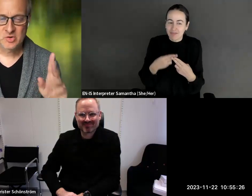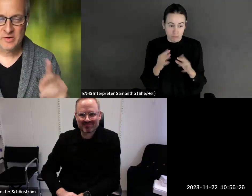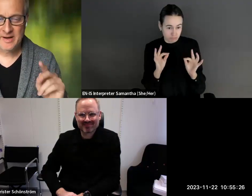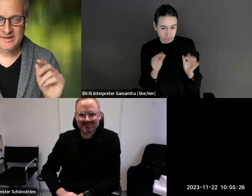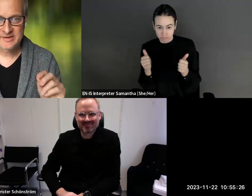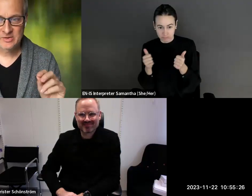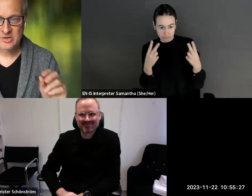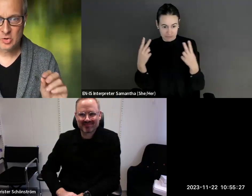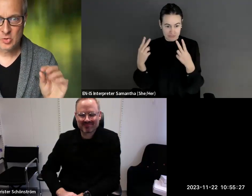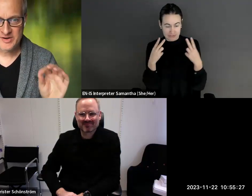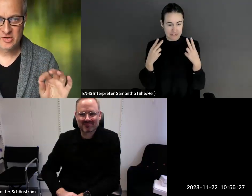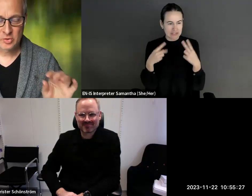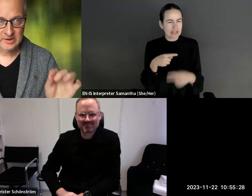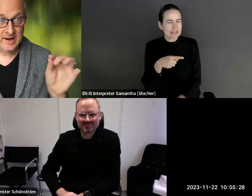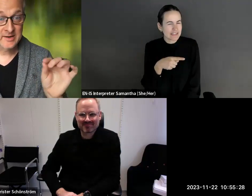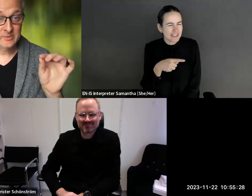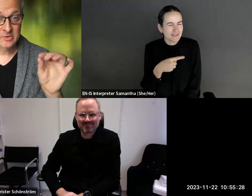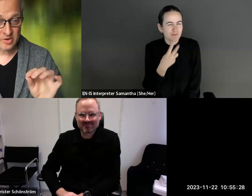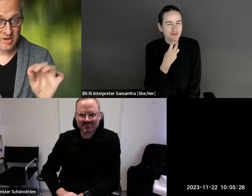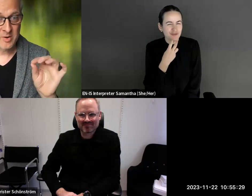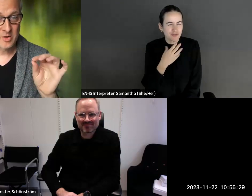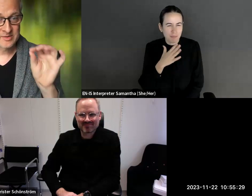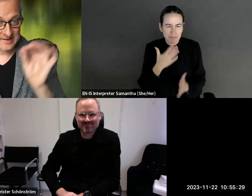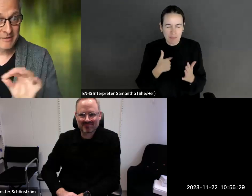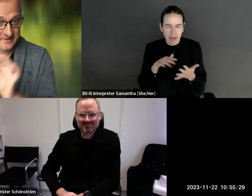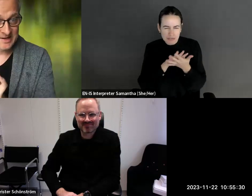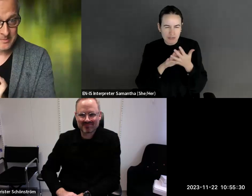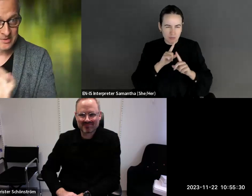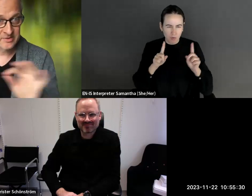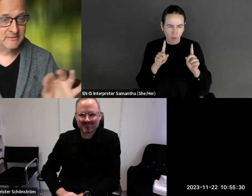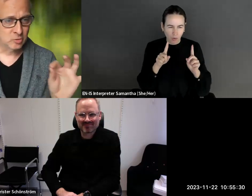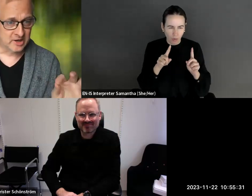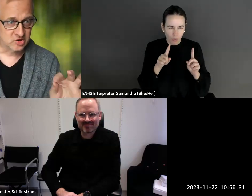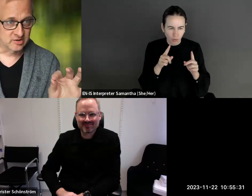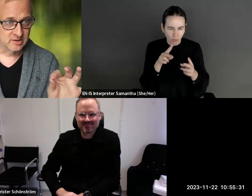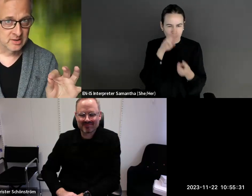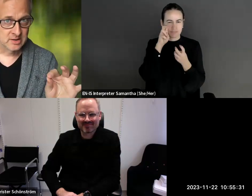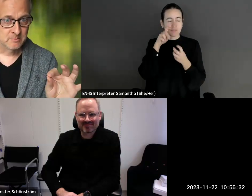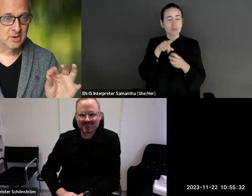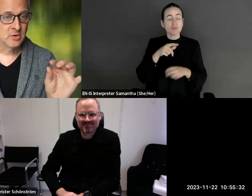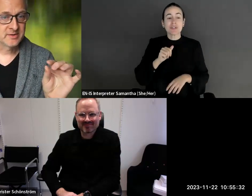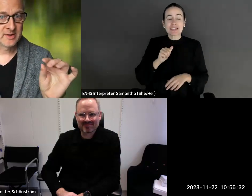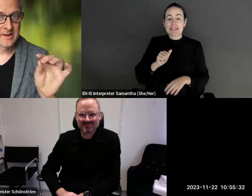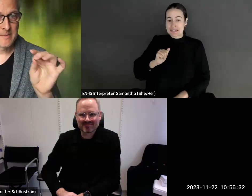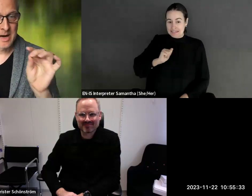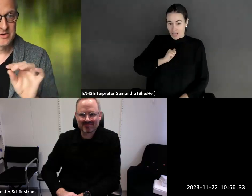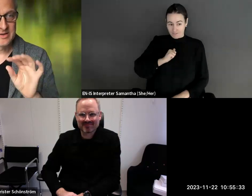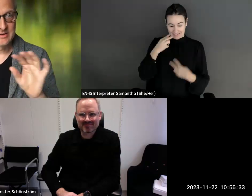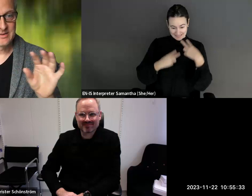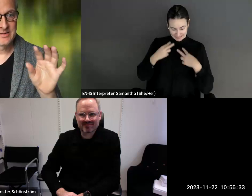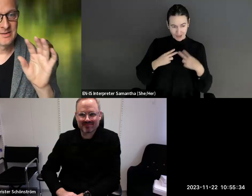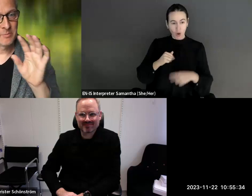Okay, Chris, I'm not sure if I understood your question correctly. Are you talking about self-assessment or self-correction?